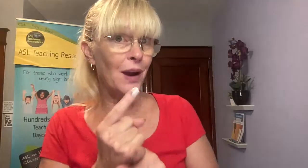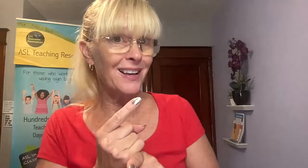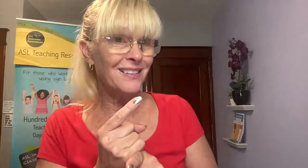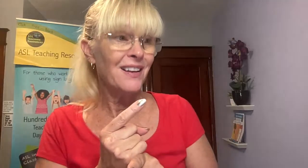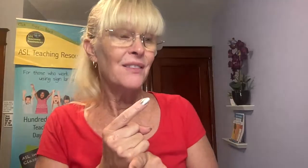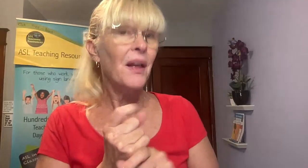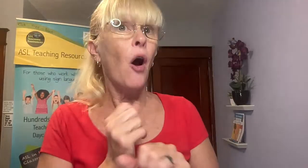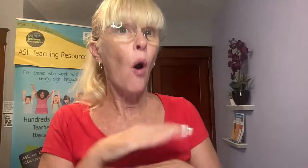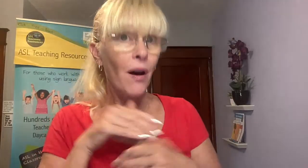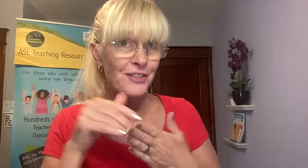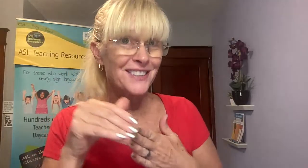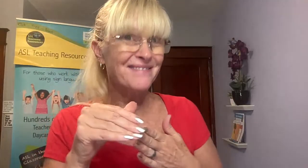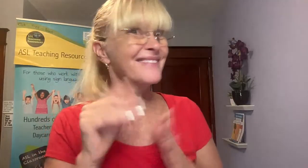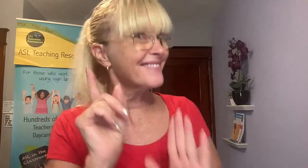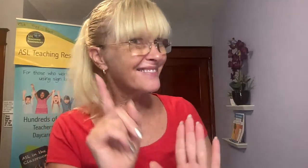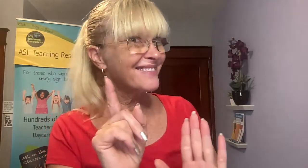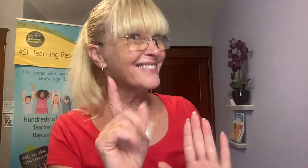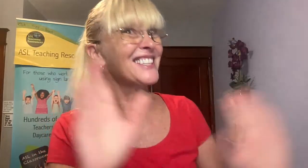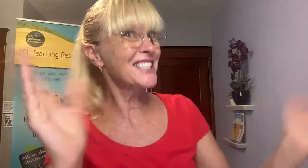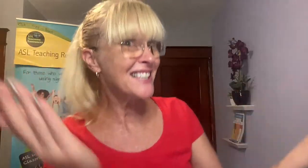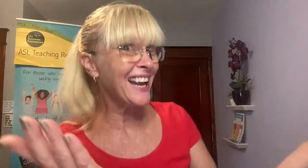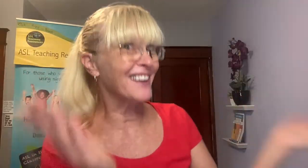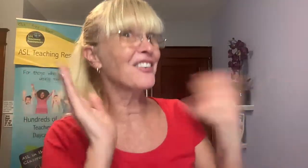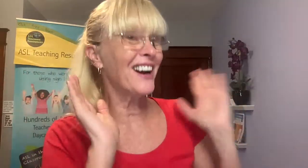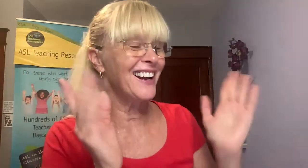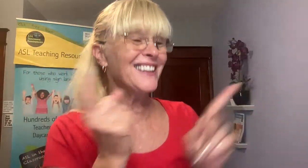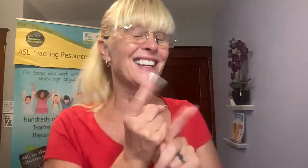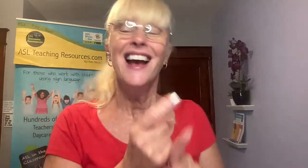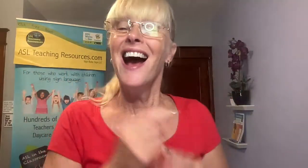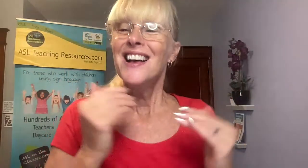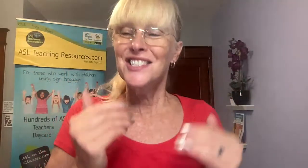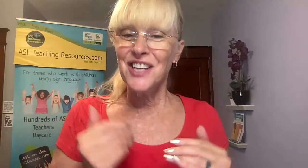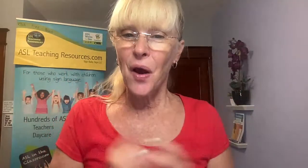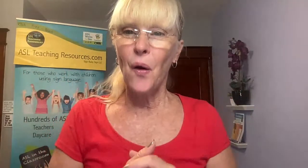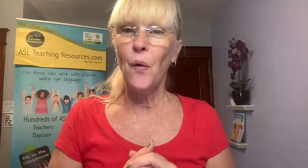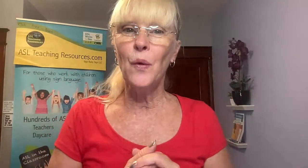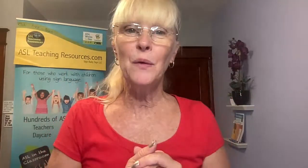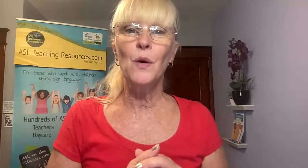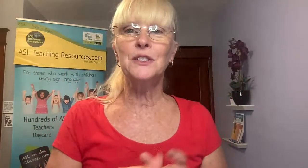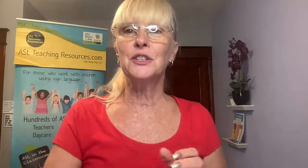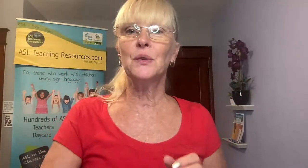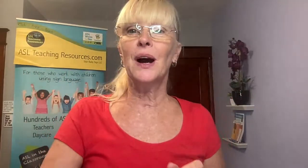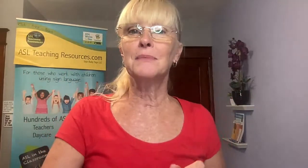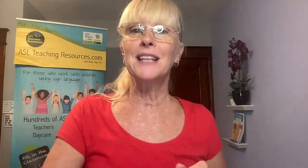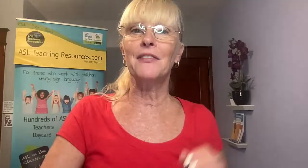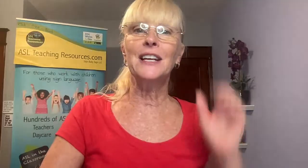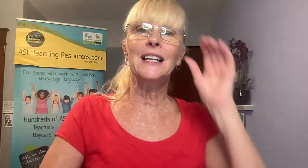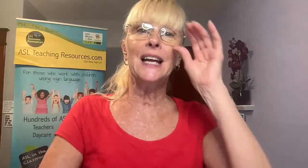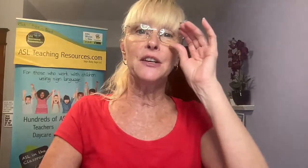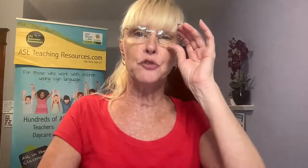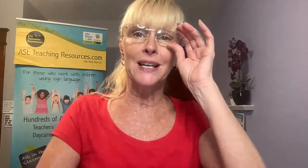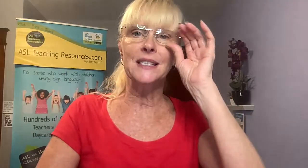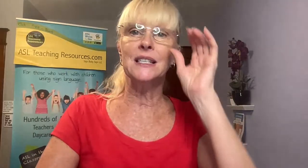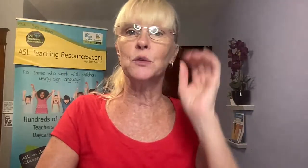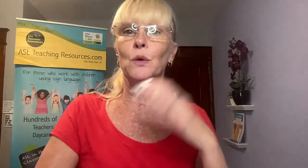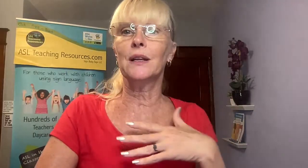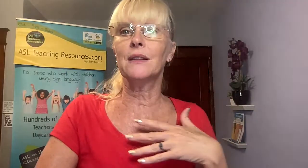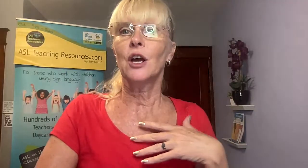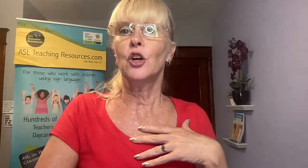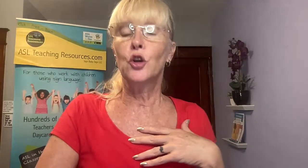right? Often. Just saying, right? So we want to definitely address this with